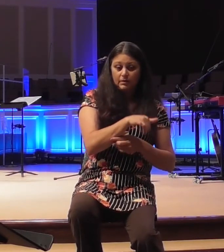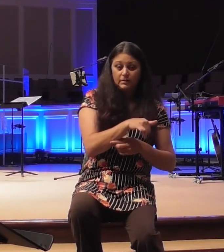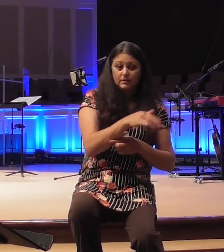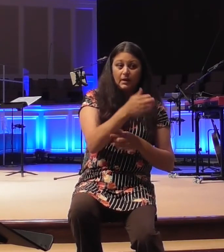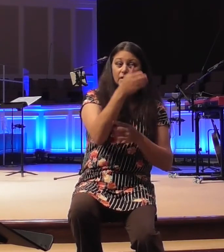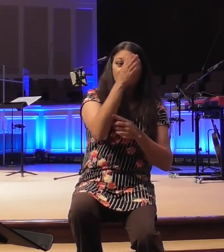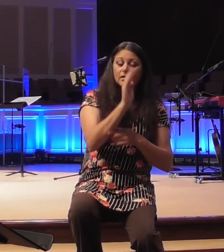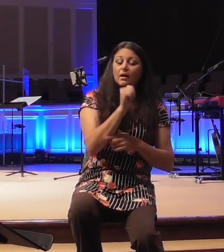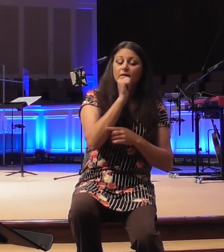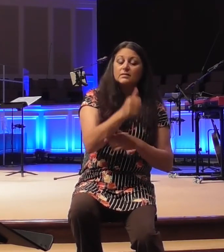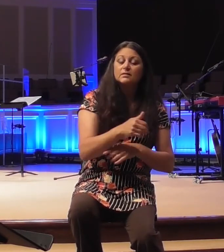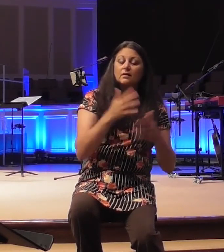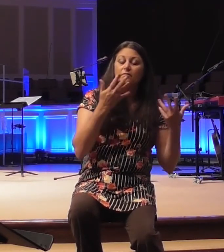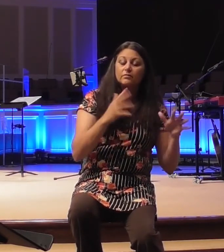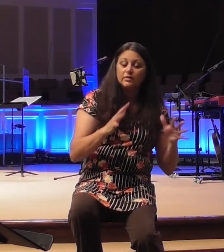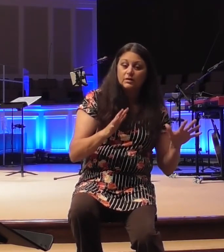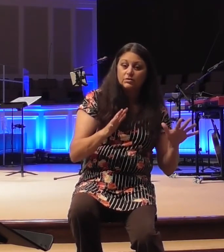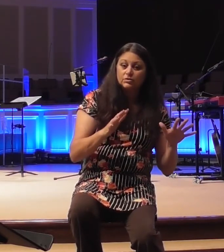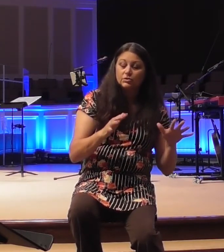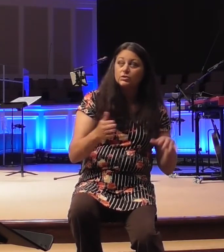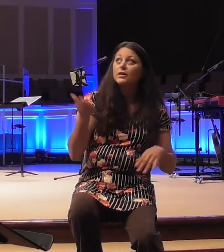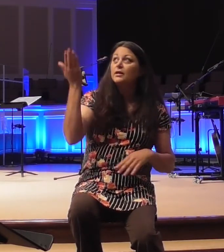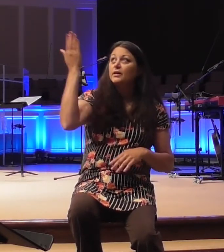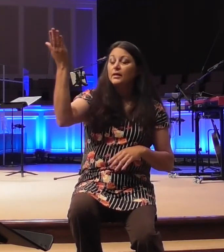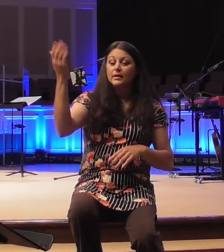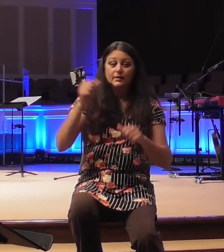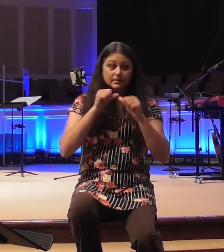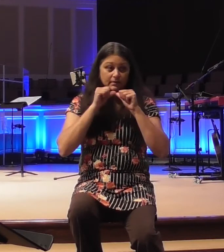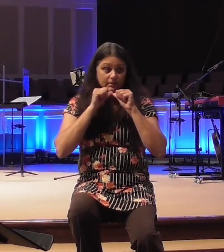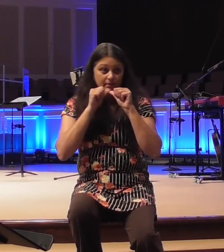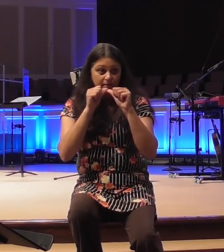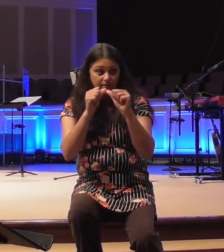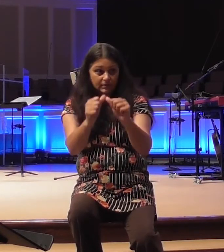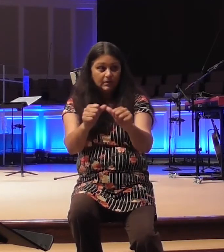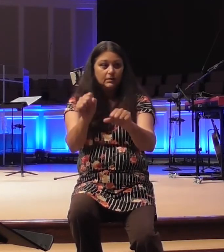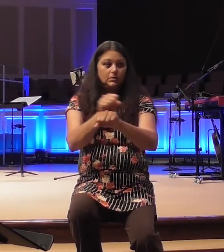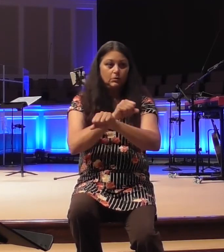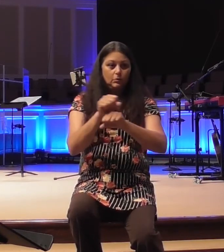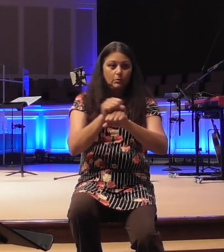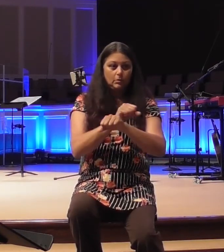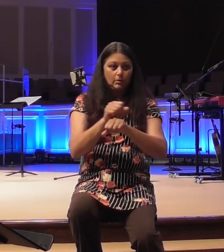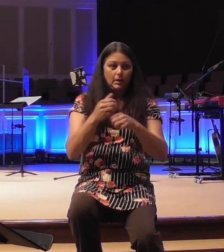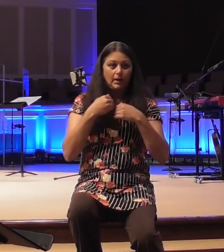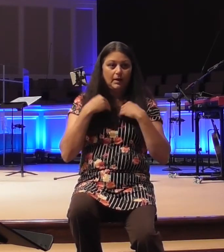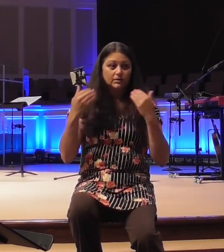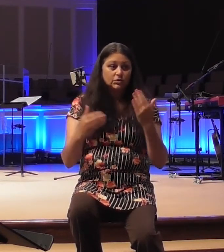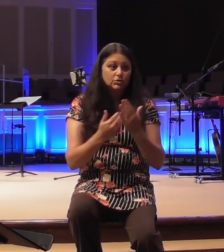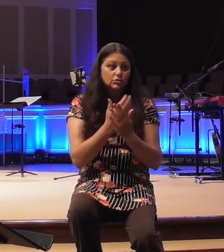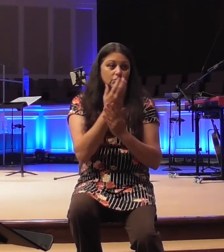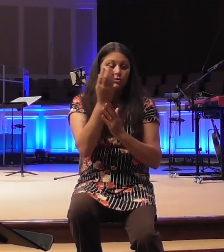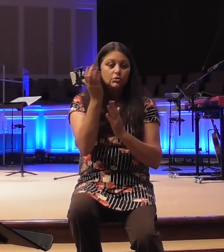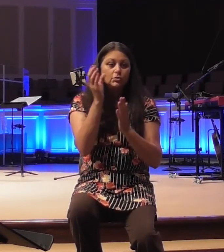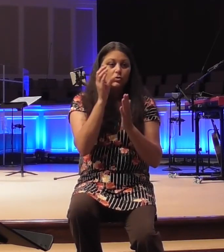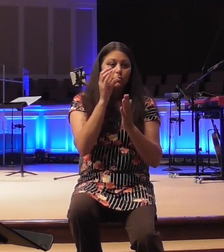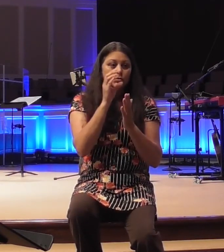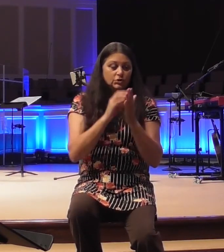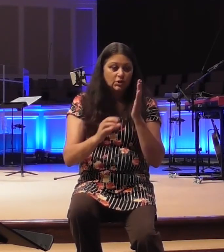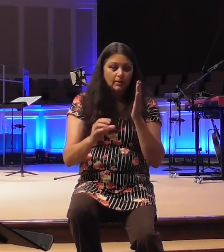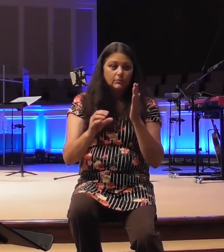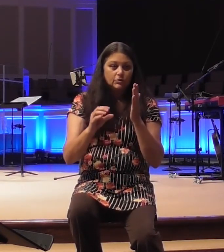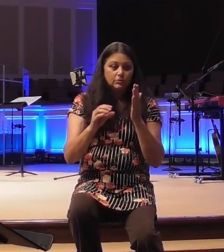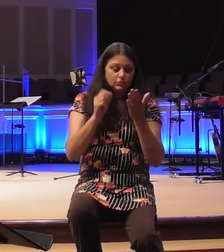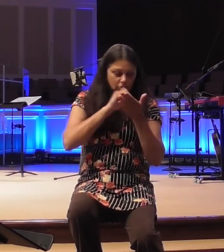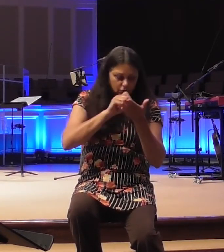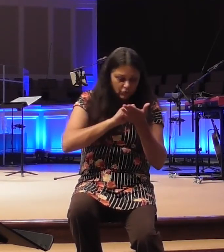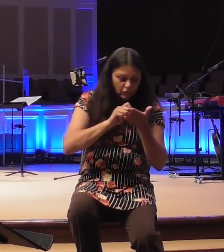not finished. He is still working. He still has new chapters to write, new generations to